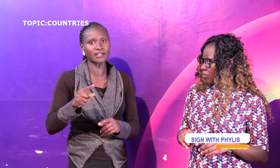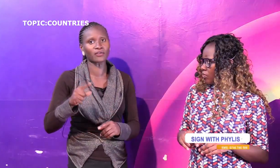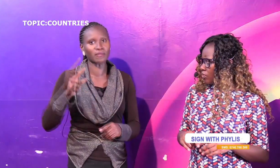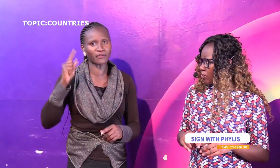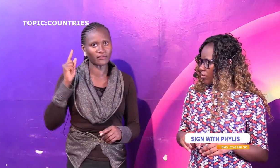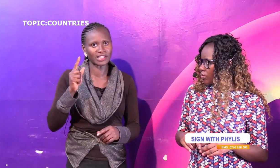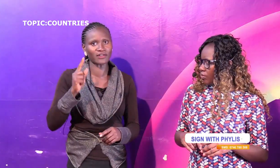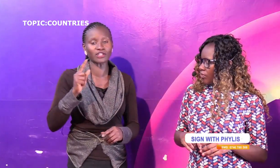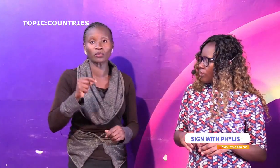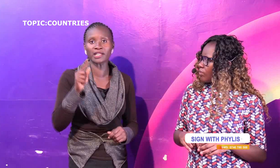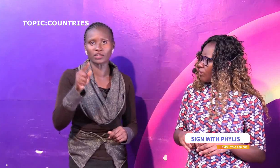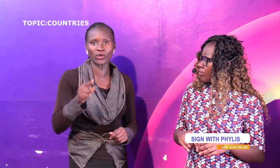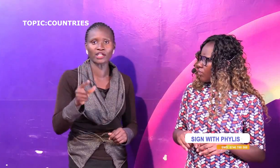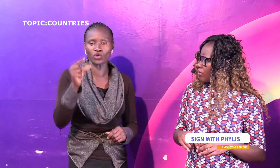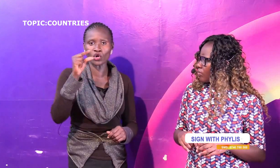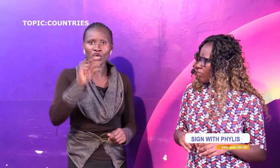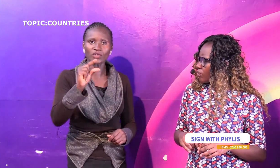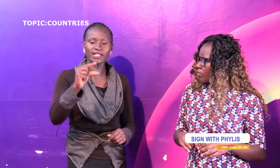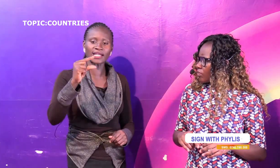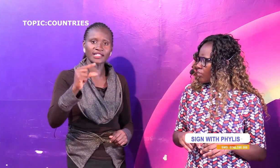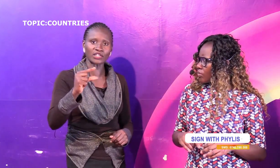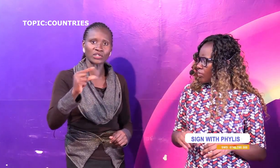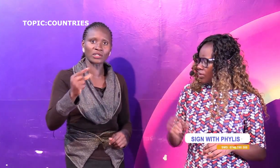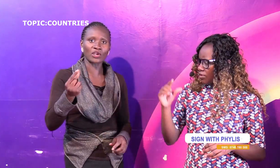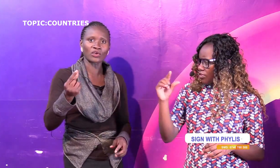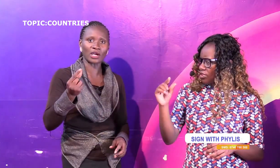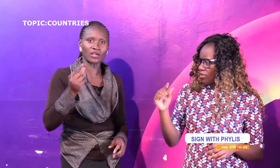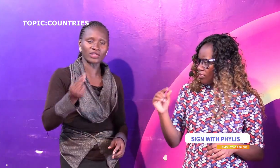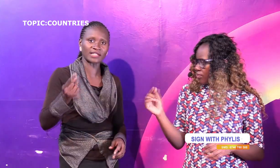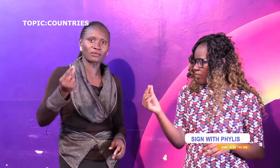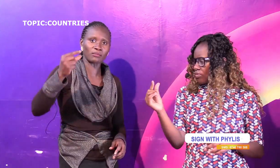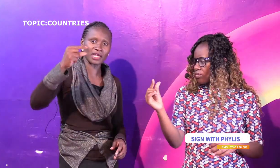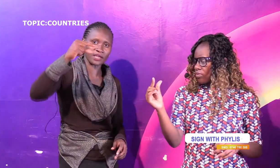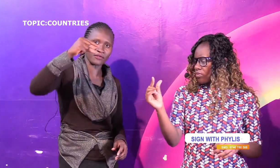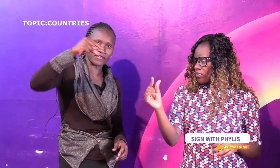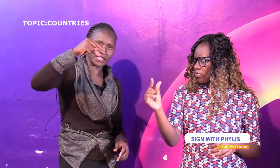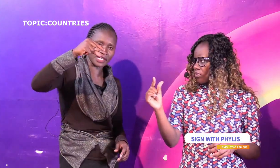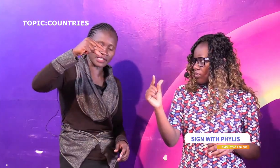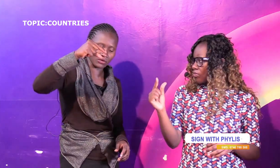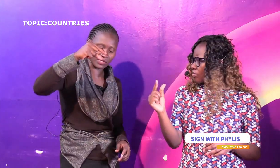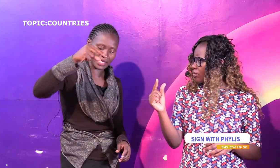the first topic that we had. So using a letter G. Just making facing downwards like